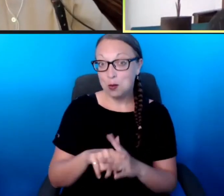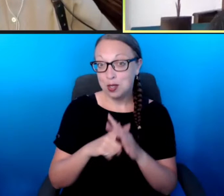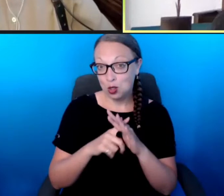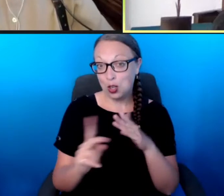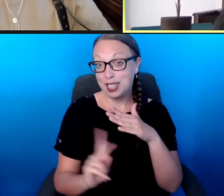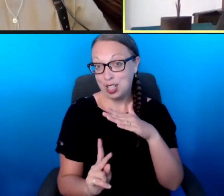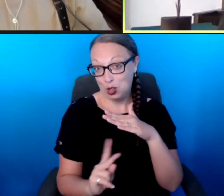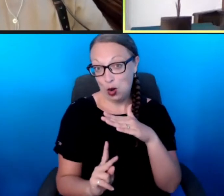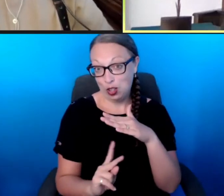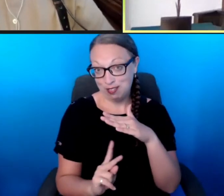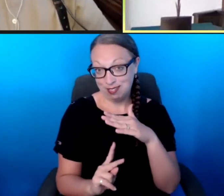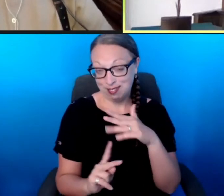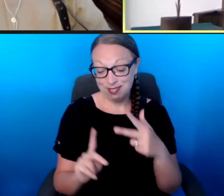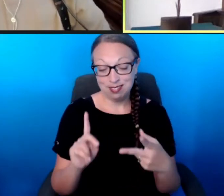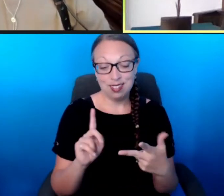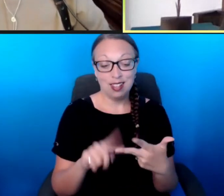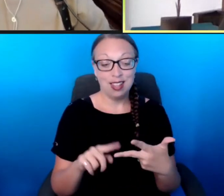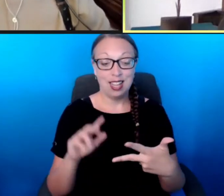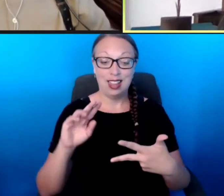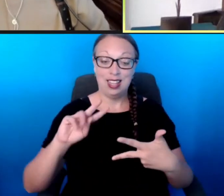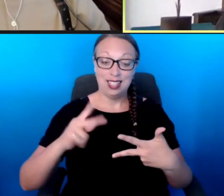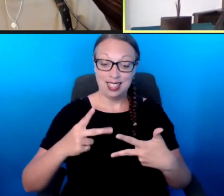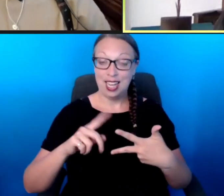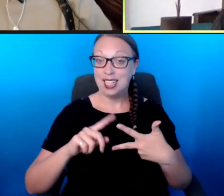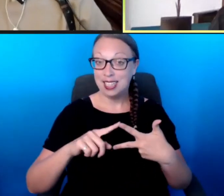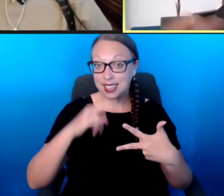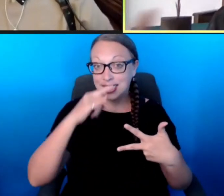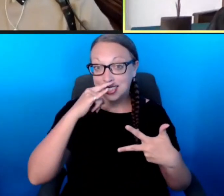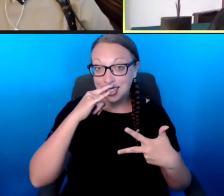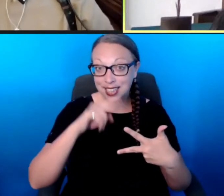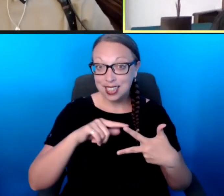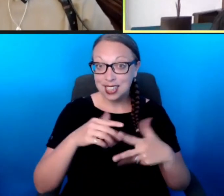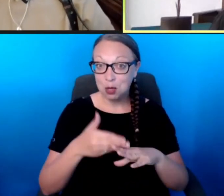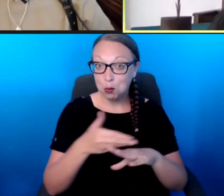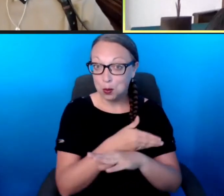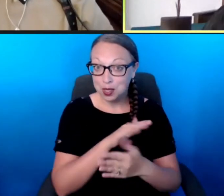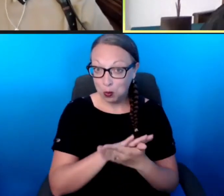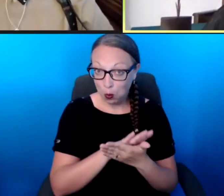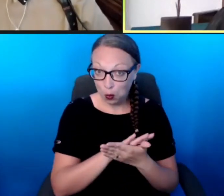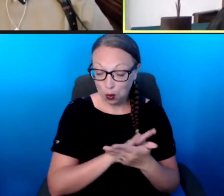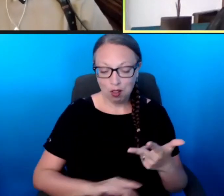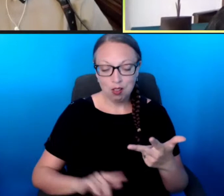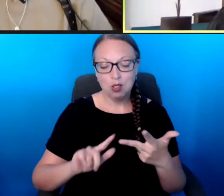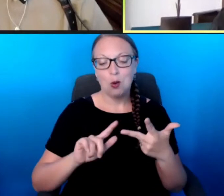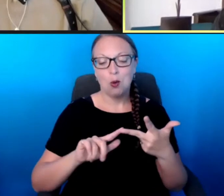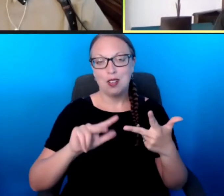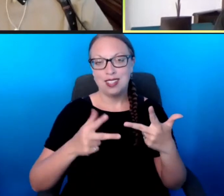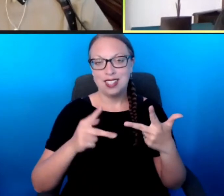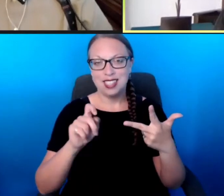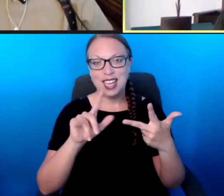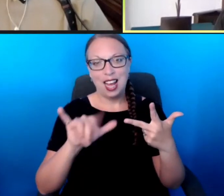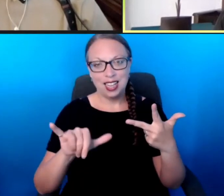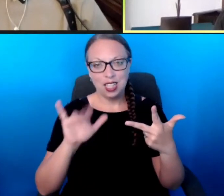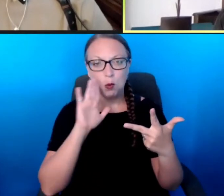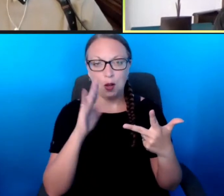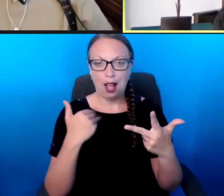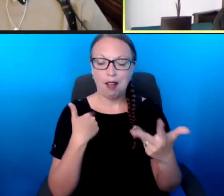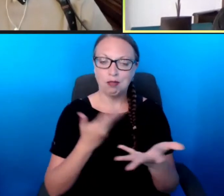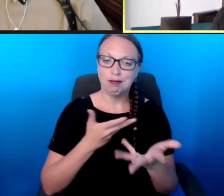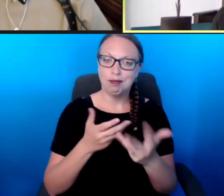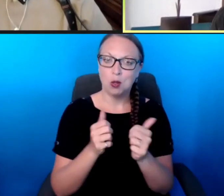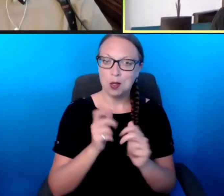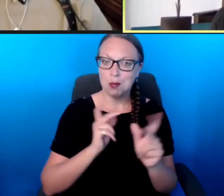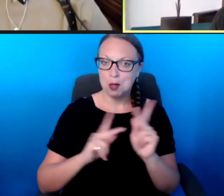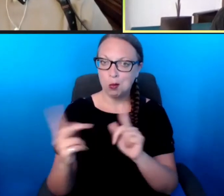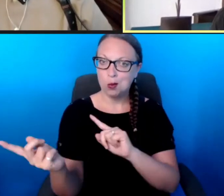and Mikhail was in preschool, Tally would have early interventions with people that would come over to the house